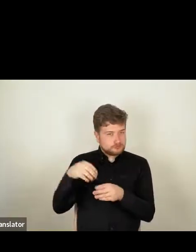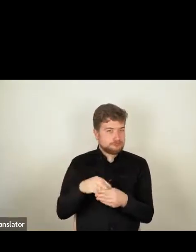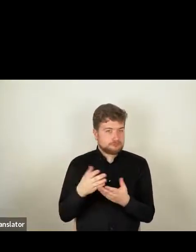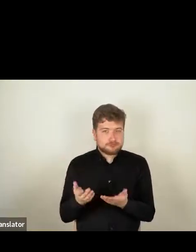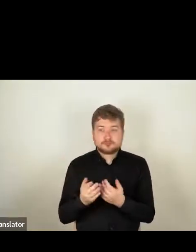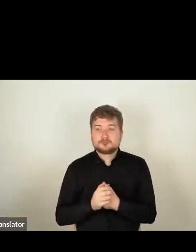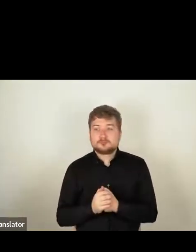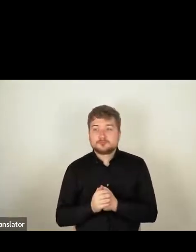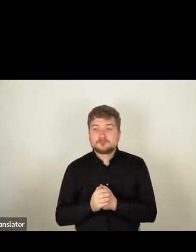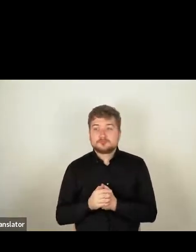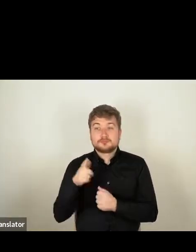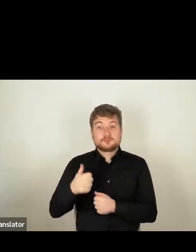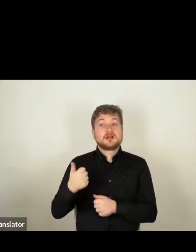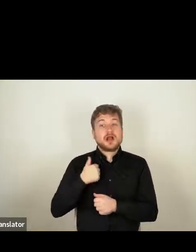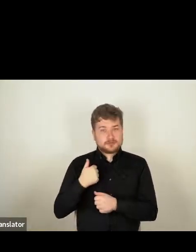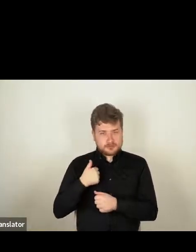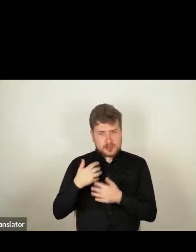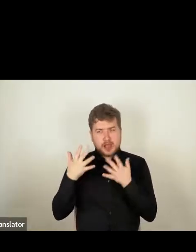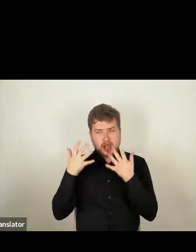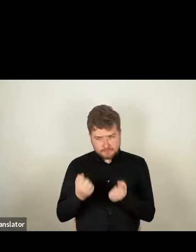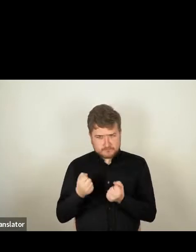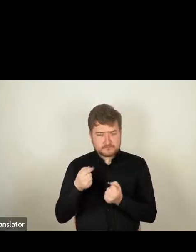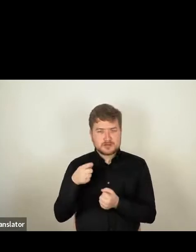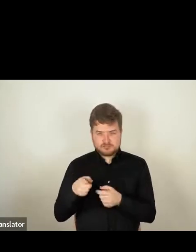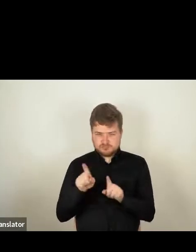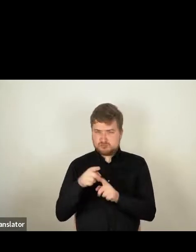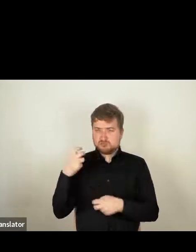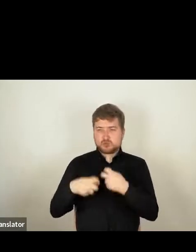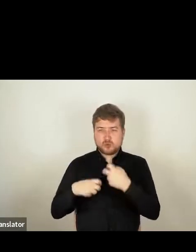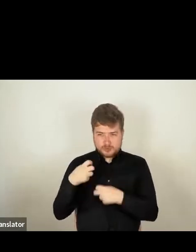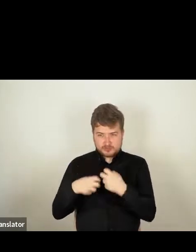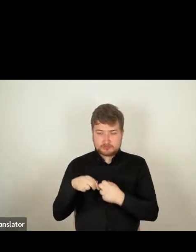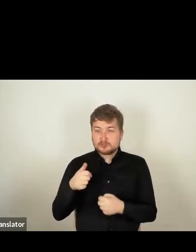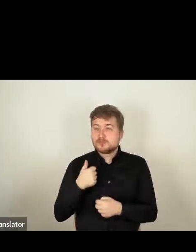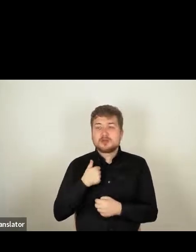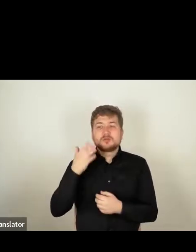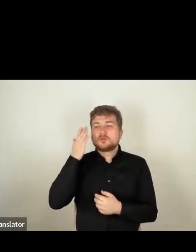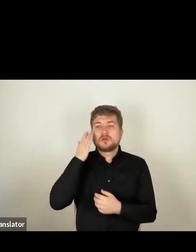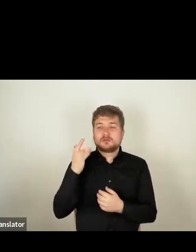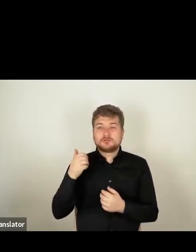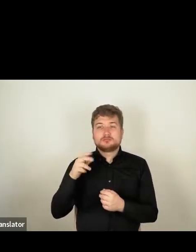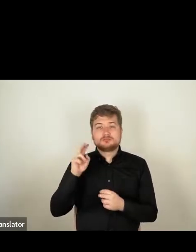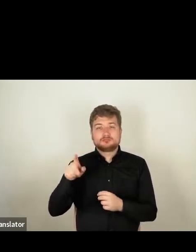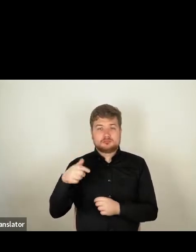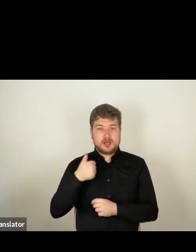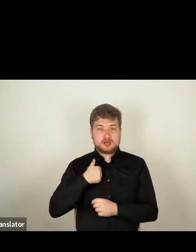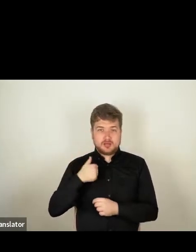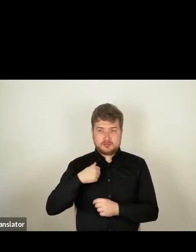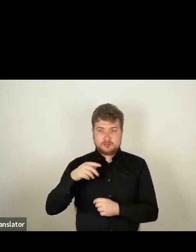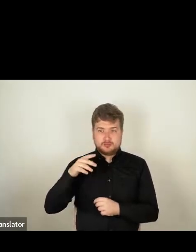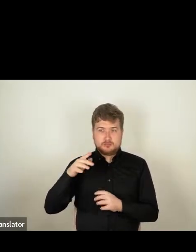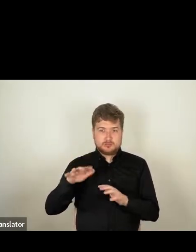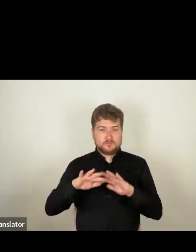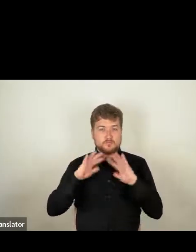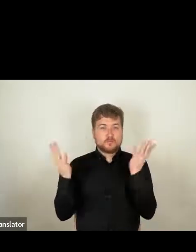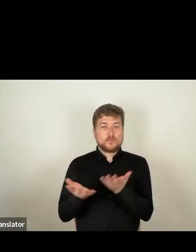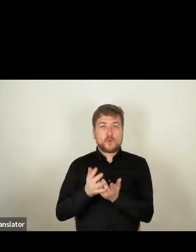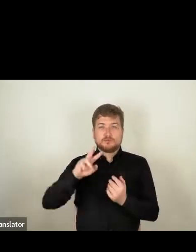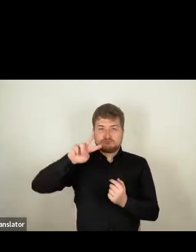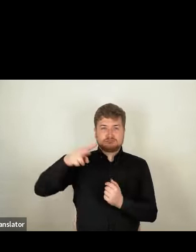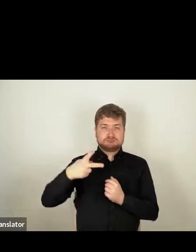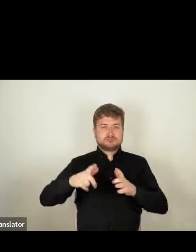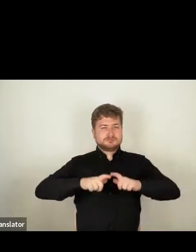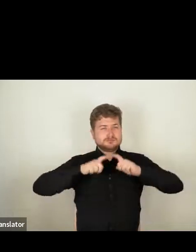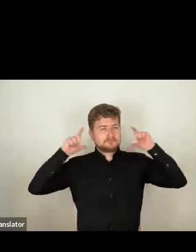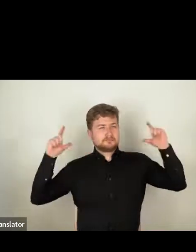though. Canada is the second largest country in the world. And to come to the federal national parliament, women and men have